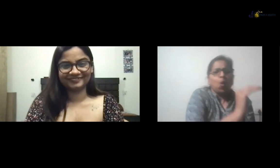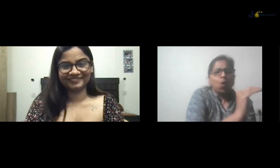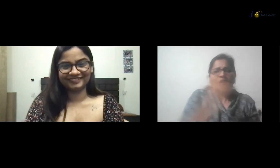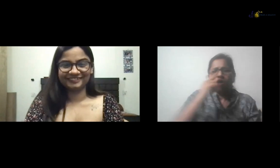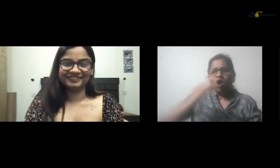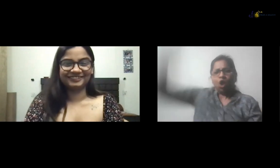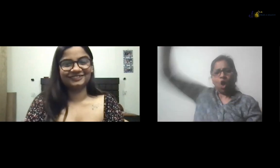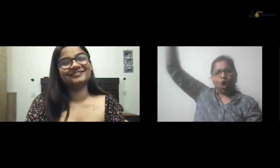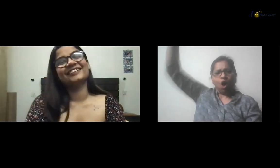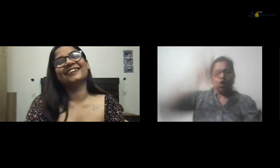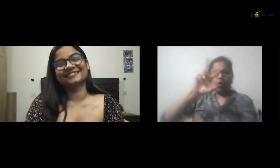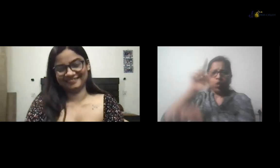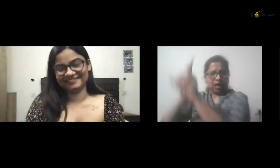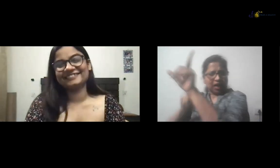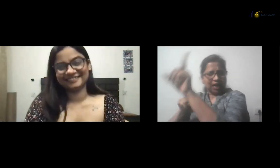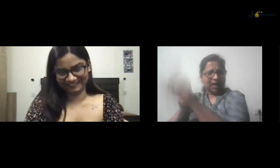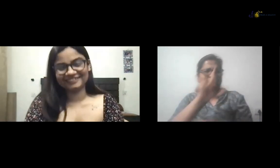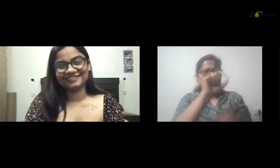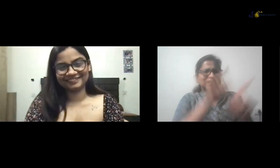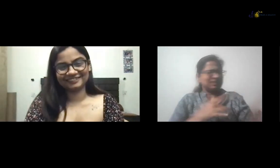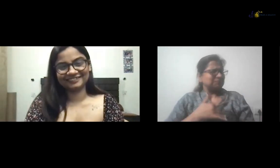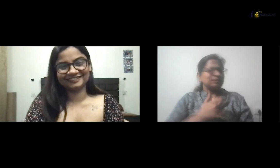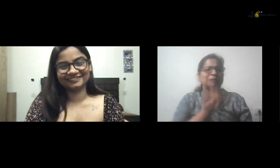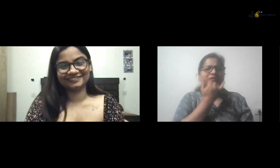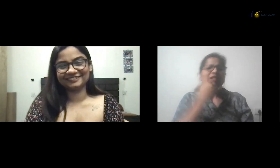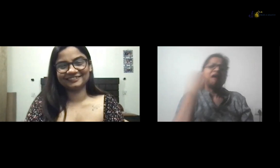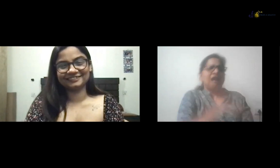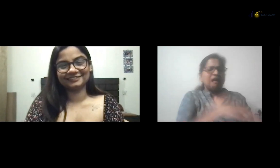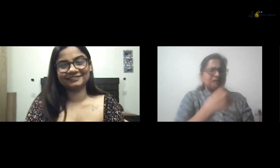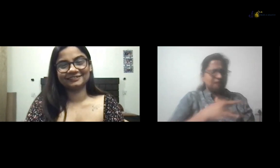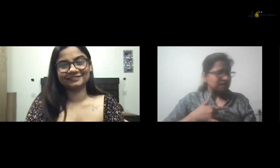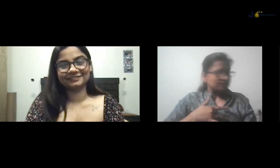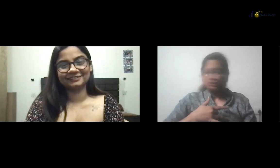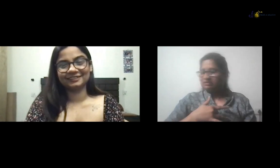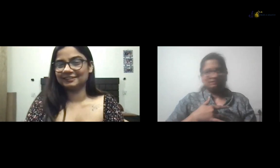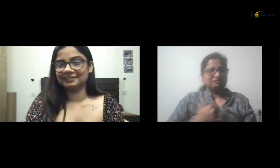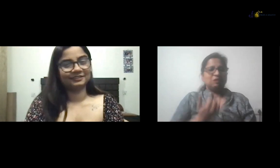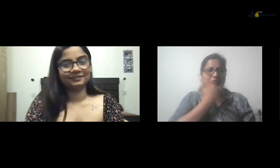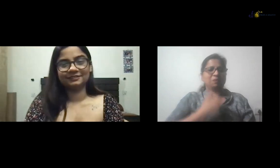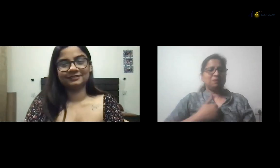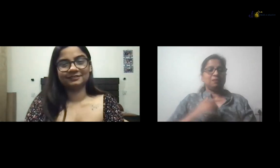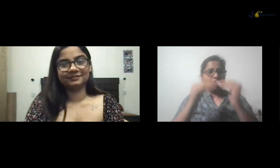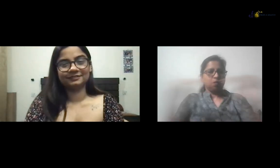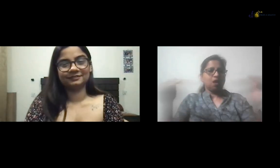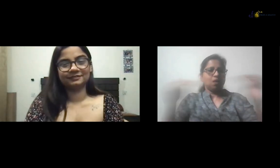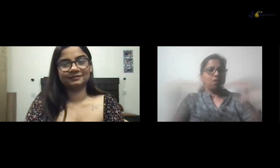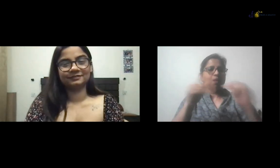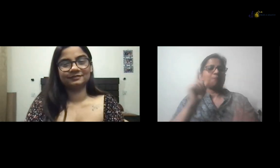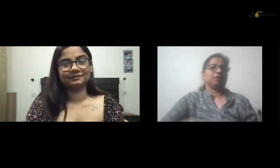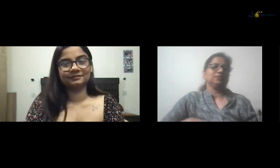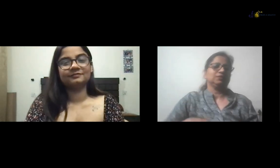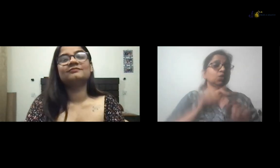also. So but my son is just a young boy, so I've been just ignoring his mistake.